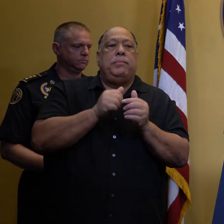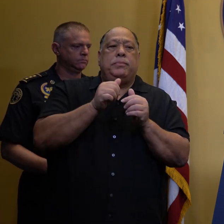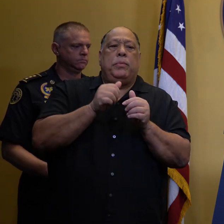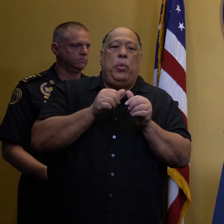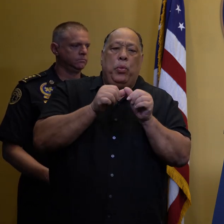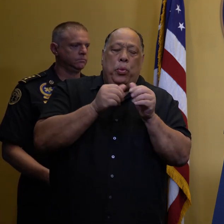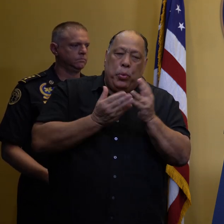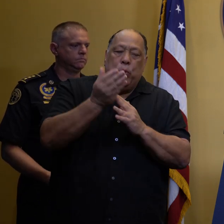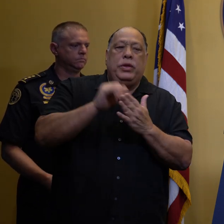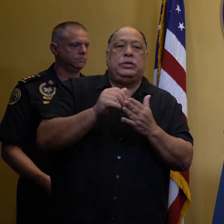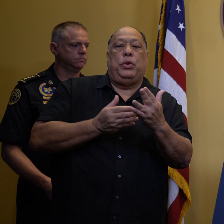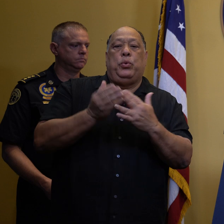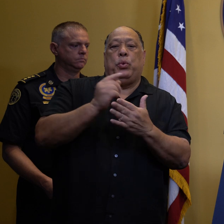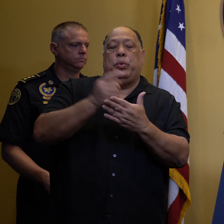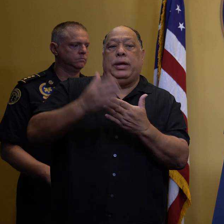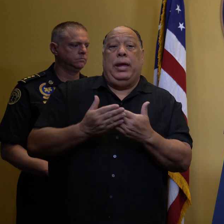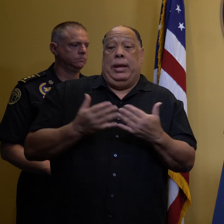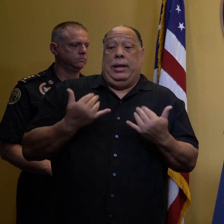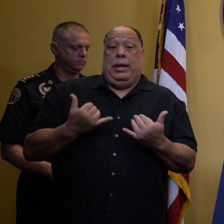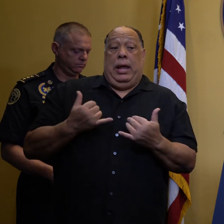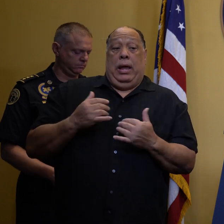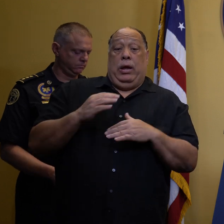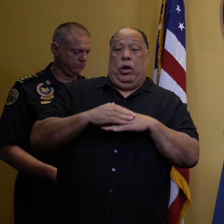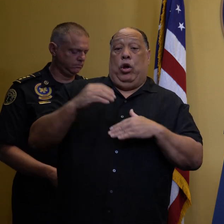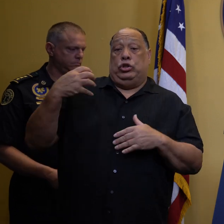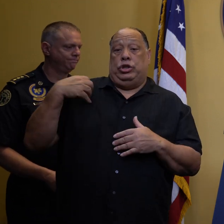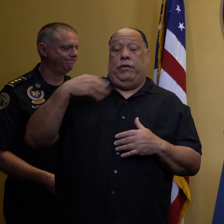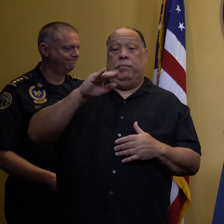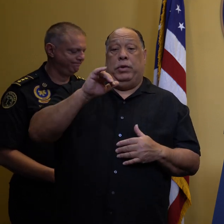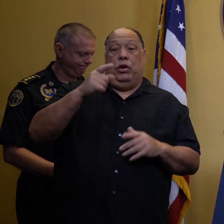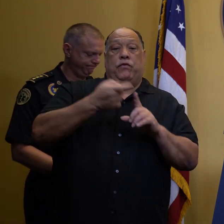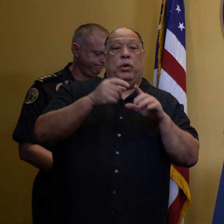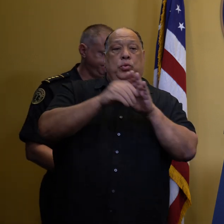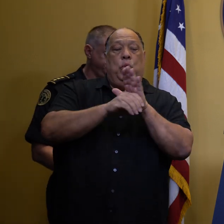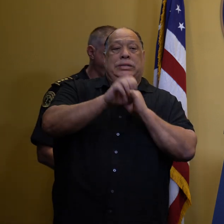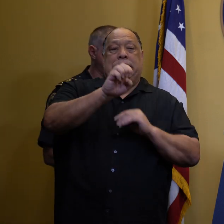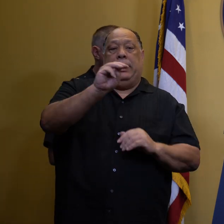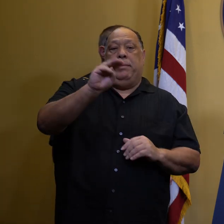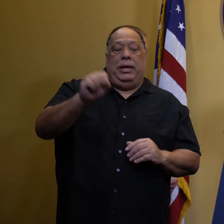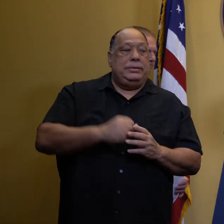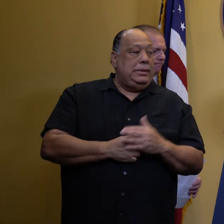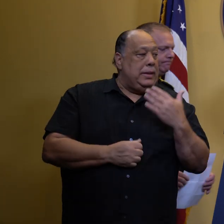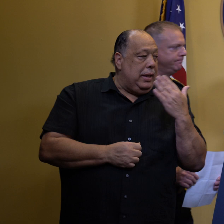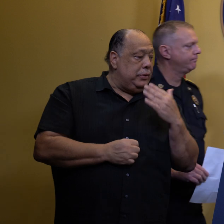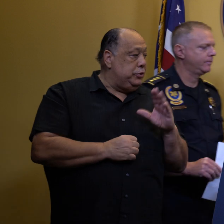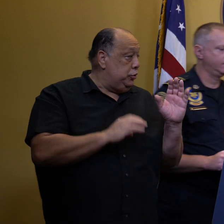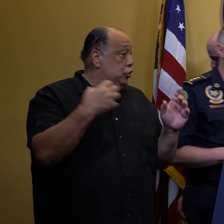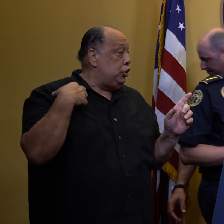heat through the weekend. At this time, I'll call up Chief Bill Salmeron from New Orleans EMS. Thank you, Colin.